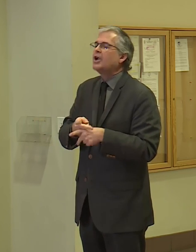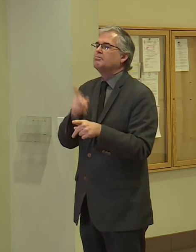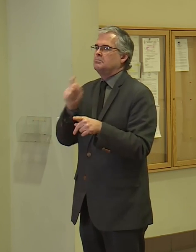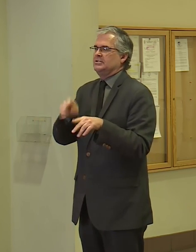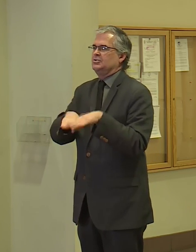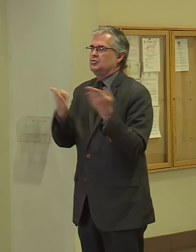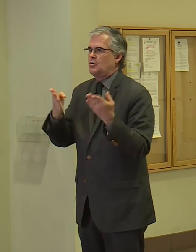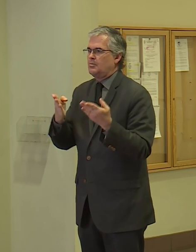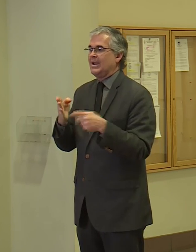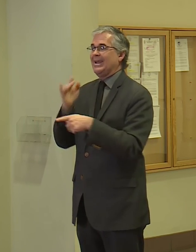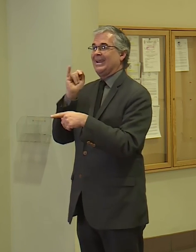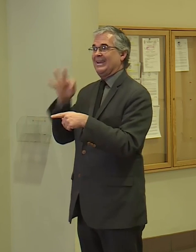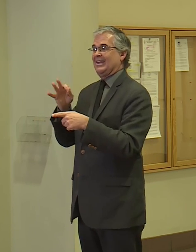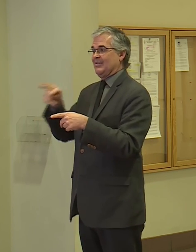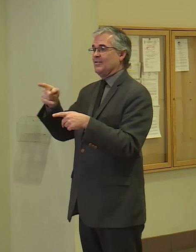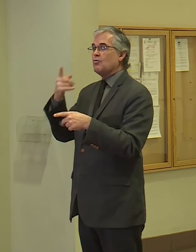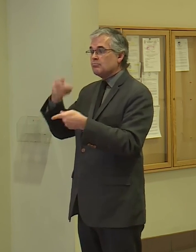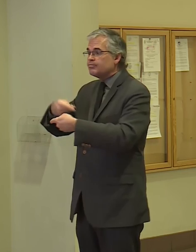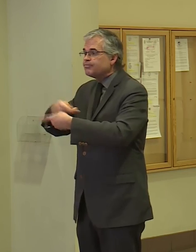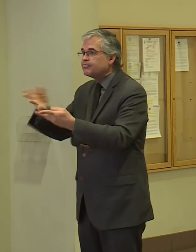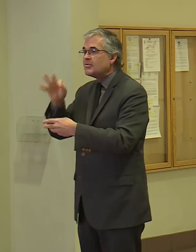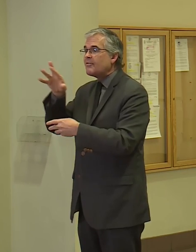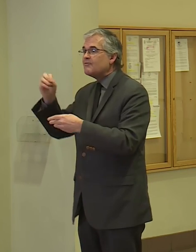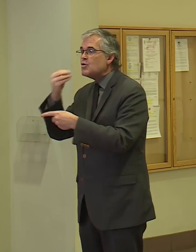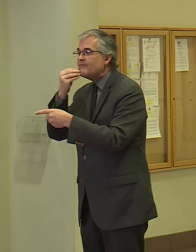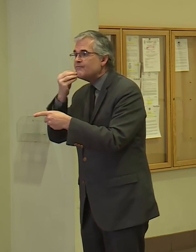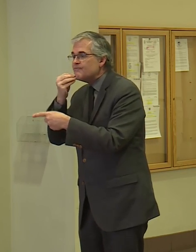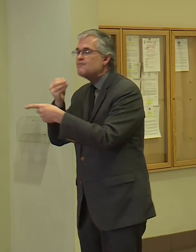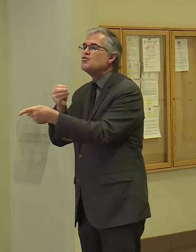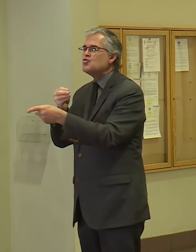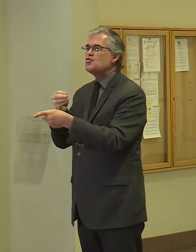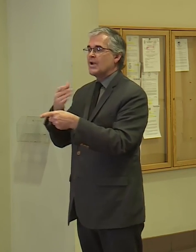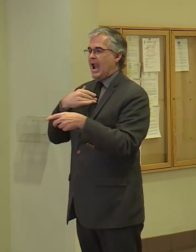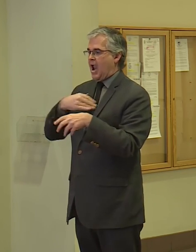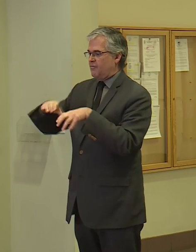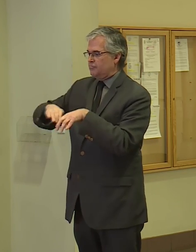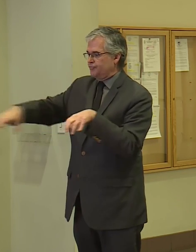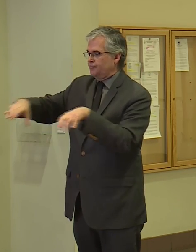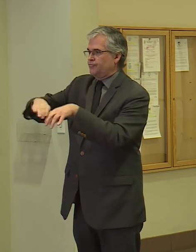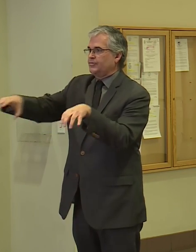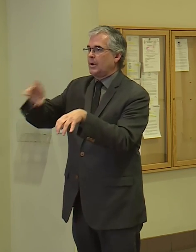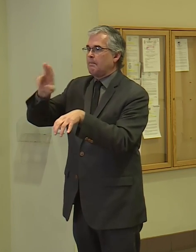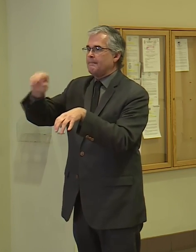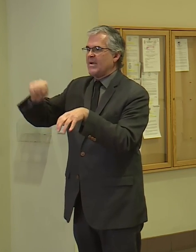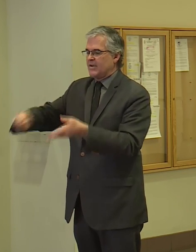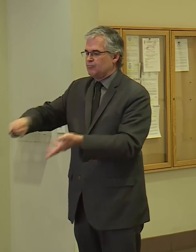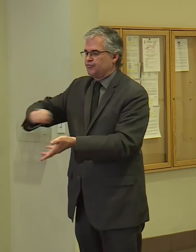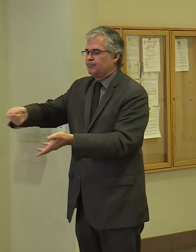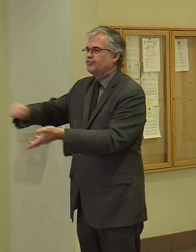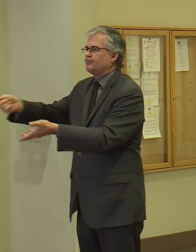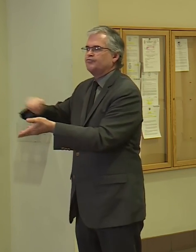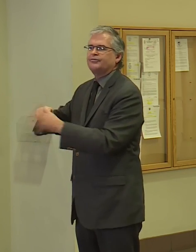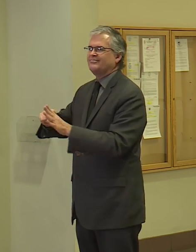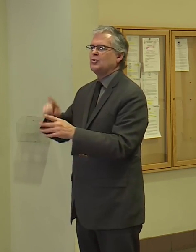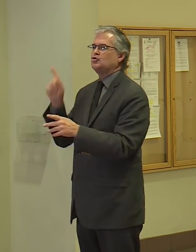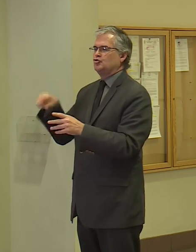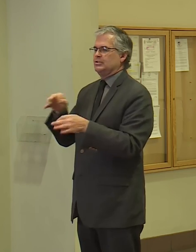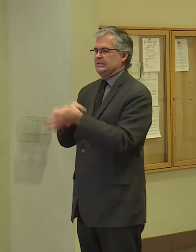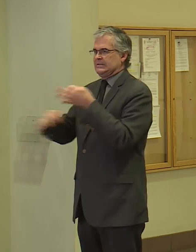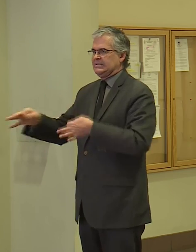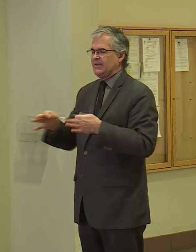buffet or food station used in charitable food distribution settings should be transitioned to box meals or serve through glove staff